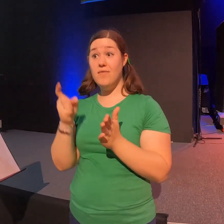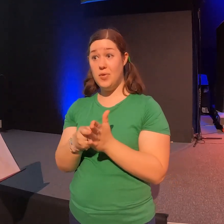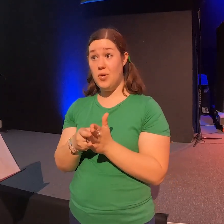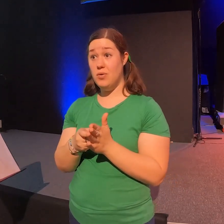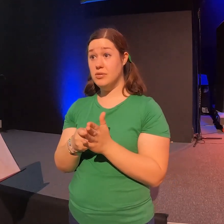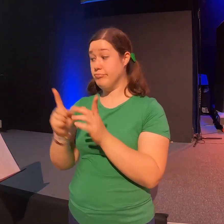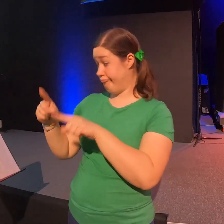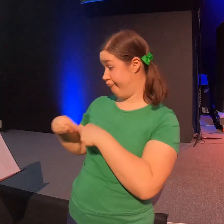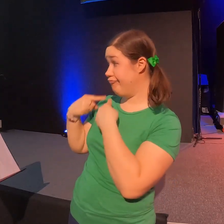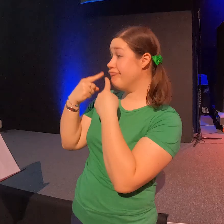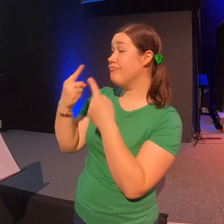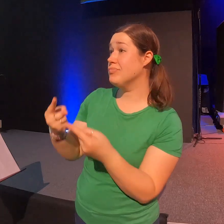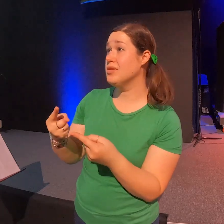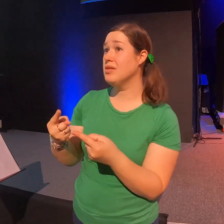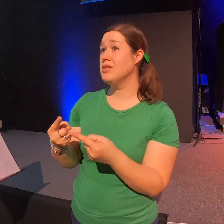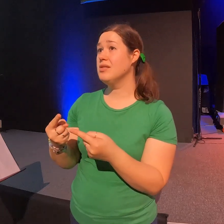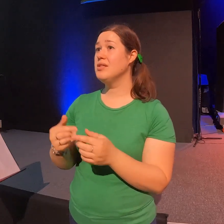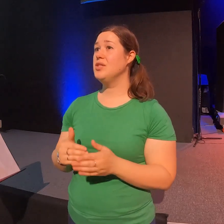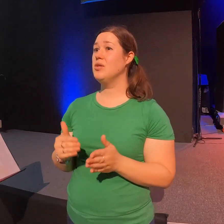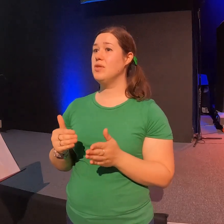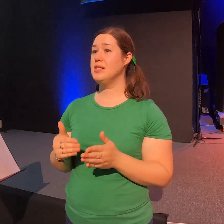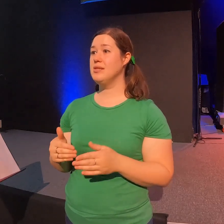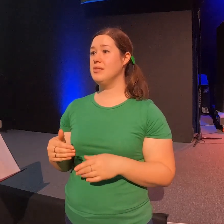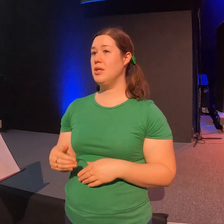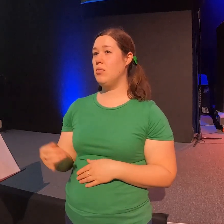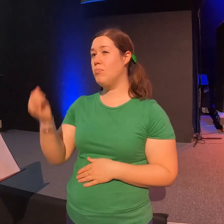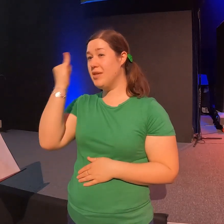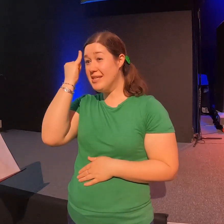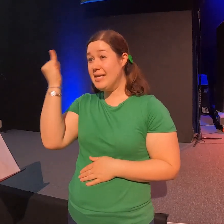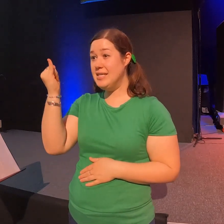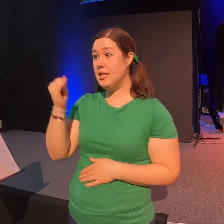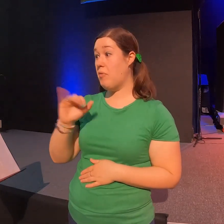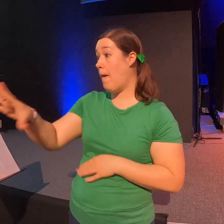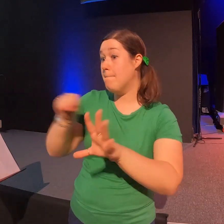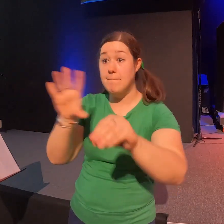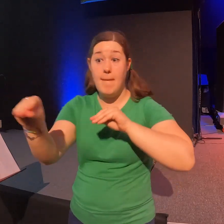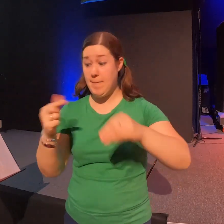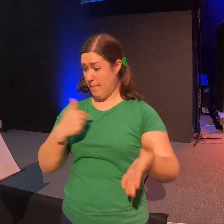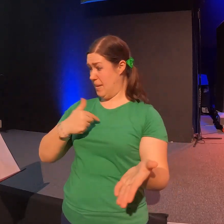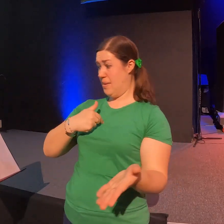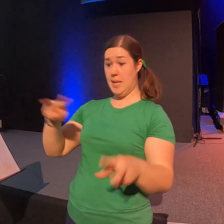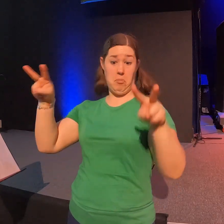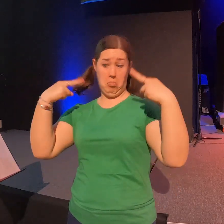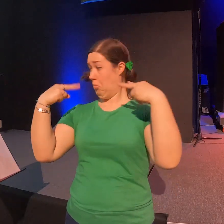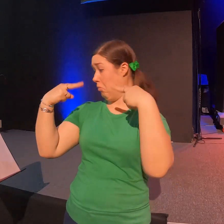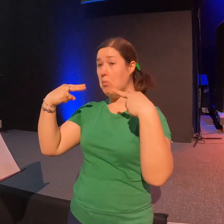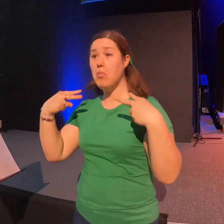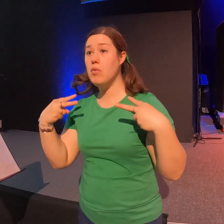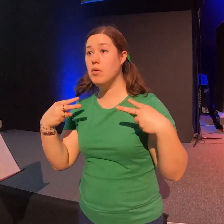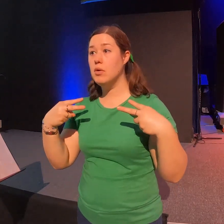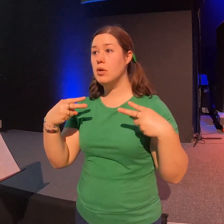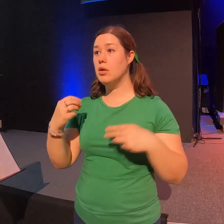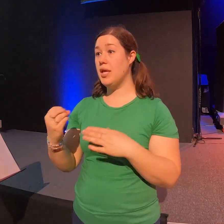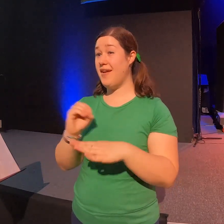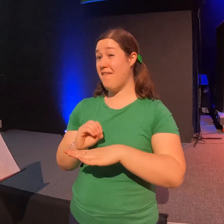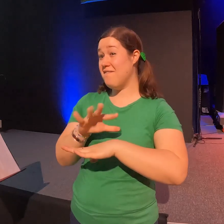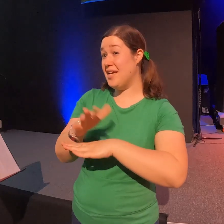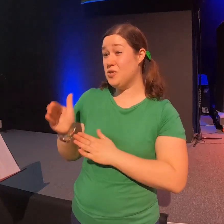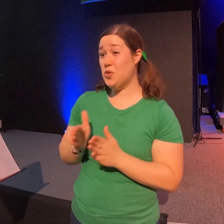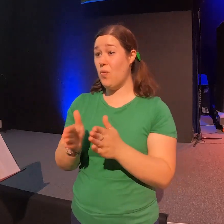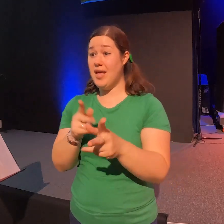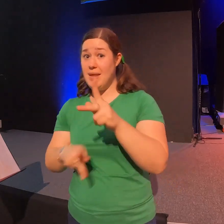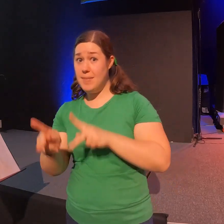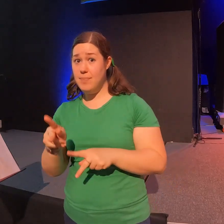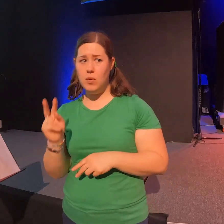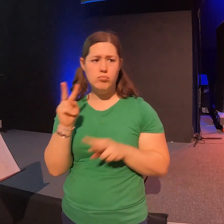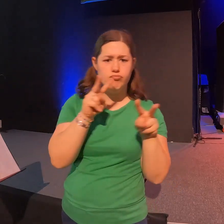the way people shop for churches. Because some time ago, when people were looking for churches, most of them would say, how can I